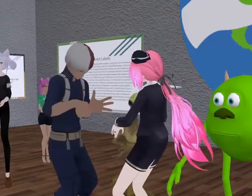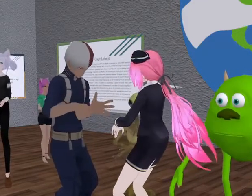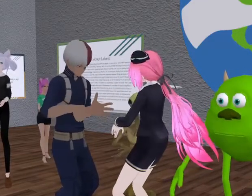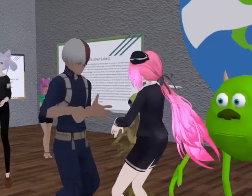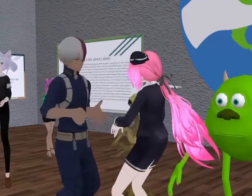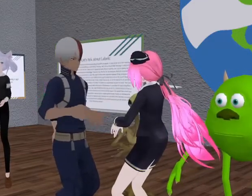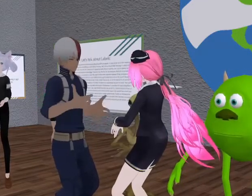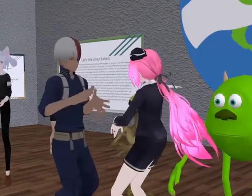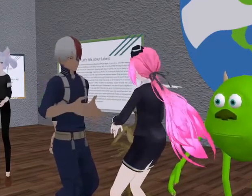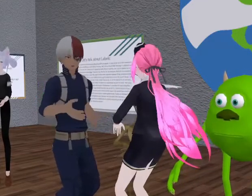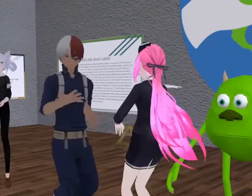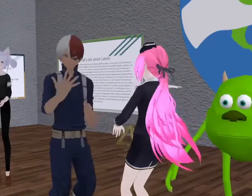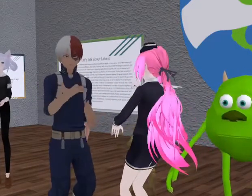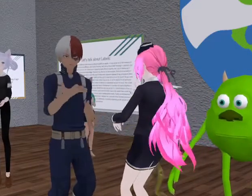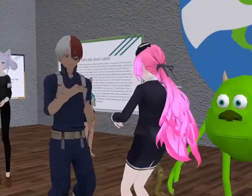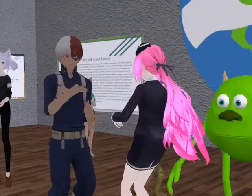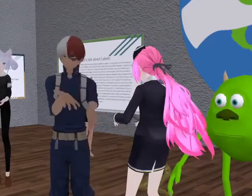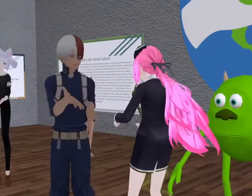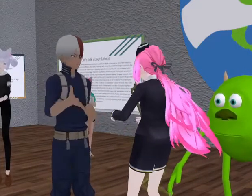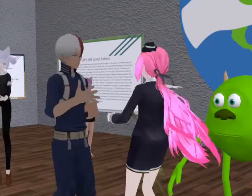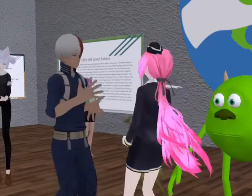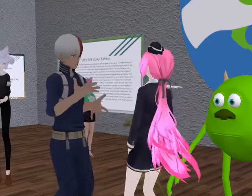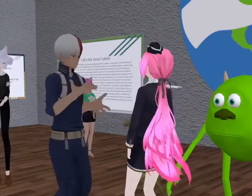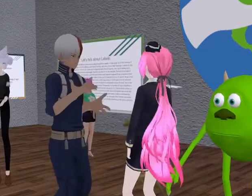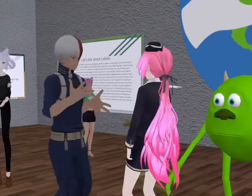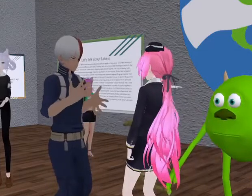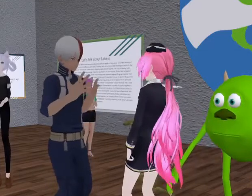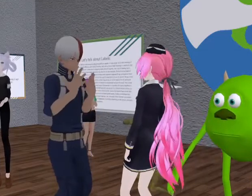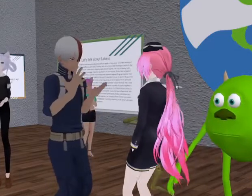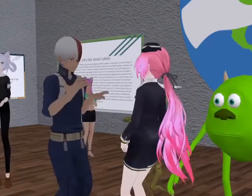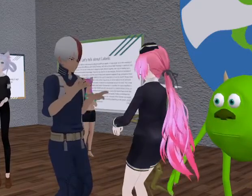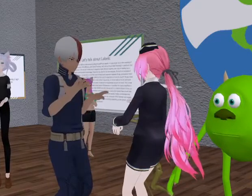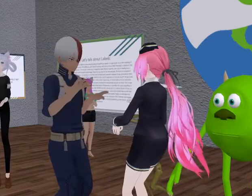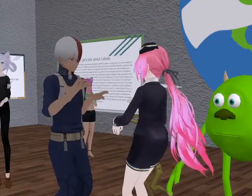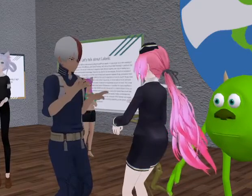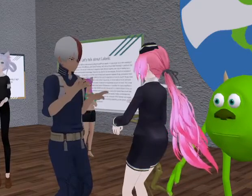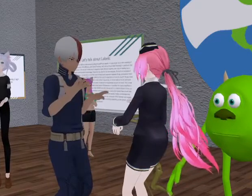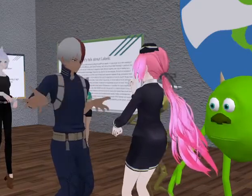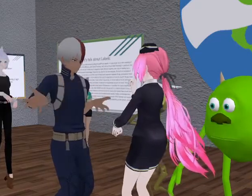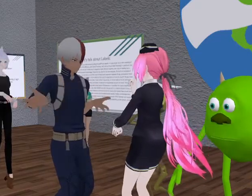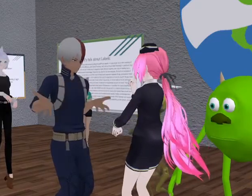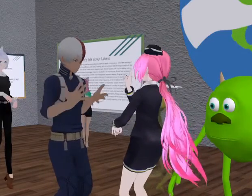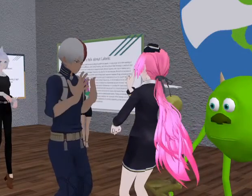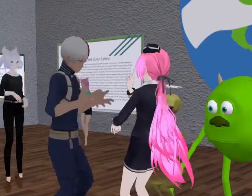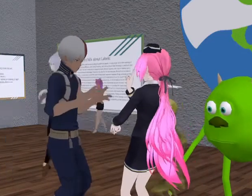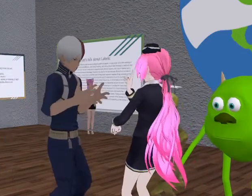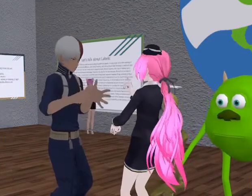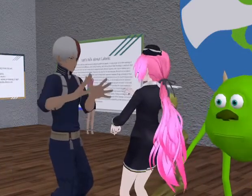know. Oh my gosh. Like, I honestly, four pole, really, I guess. Two on one side, two on the other. participating, but I'm like, I will win.